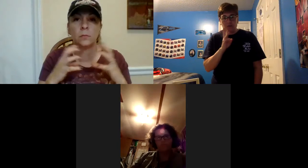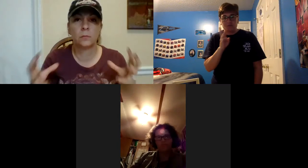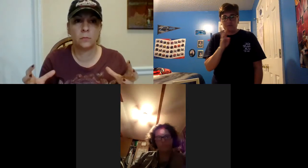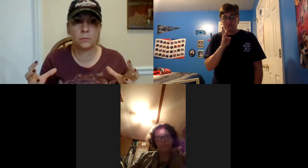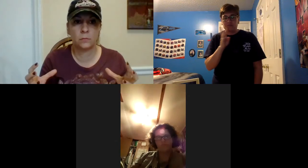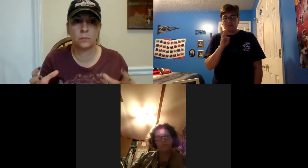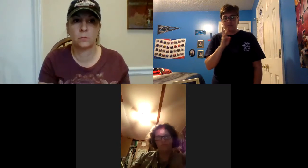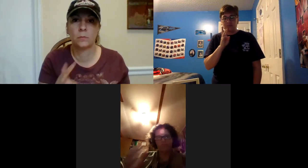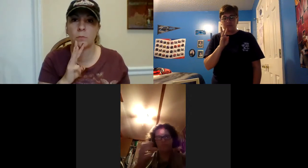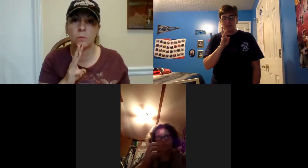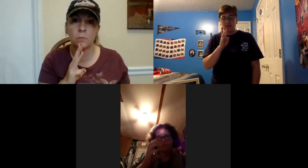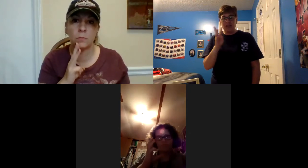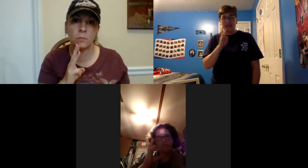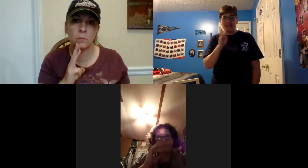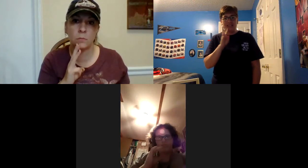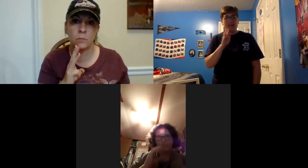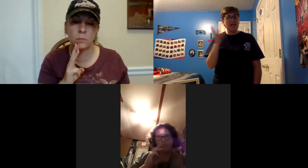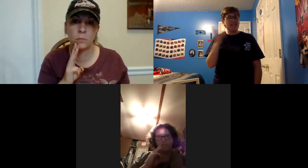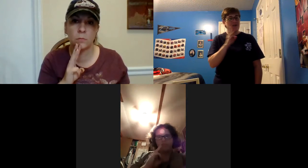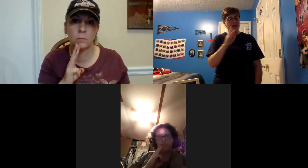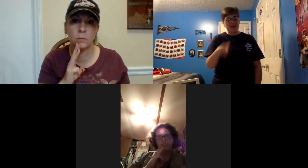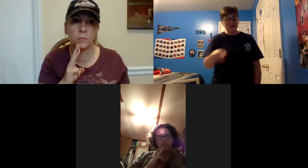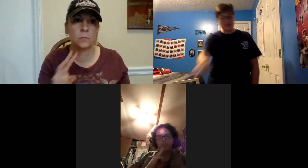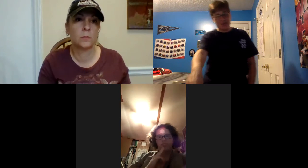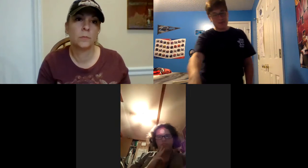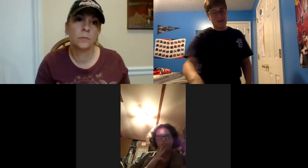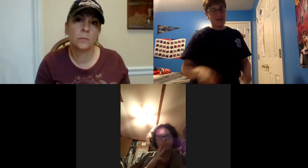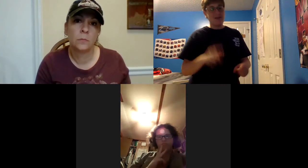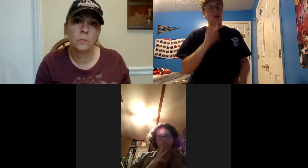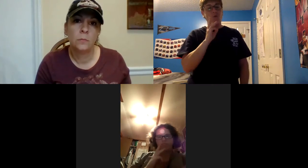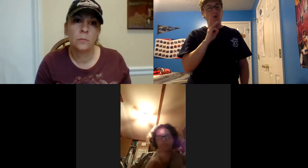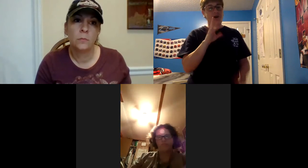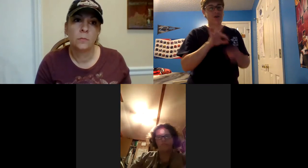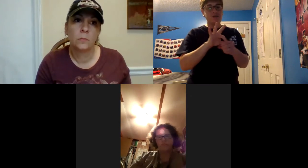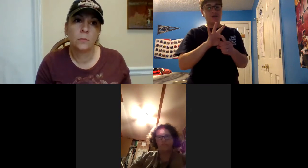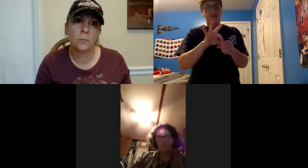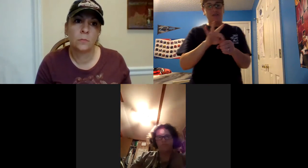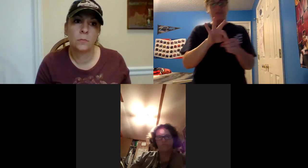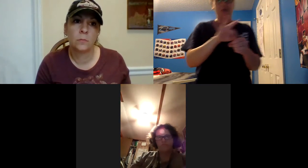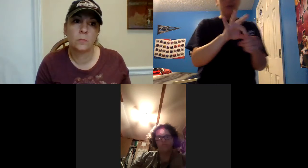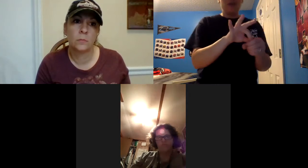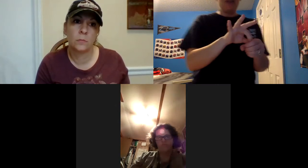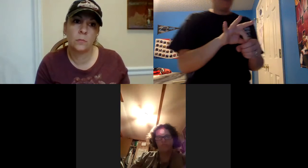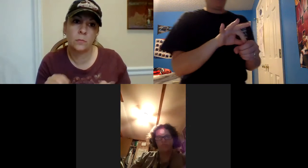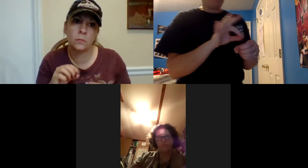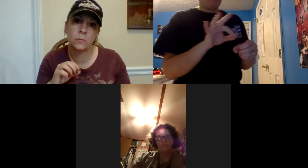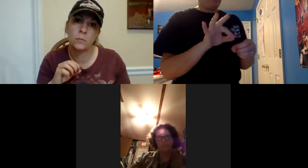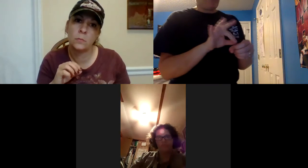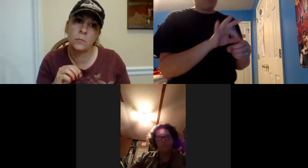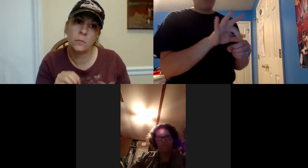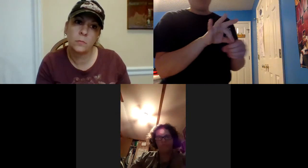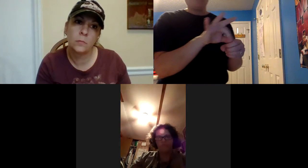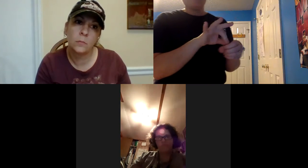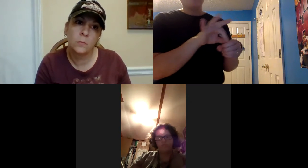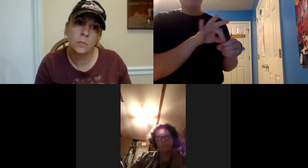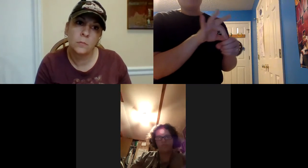water. So, and like I said, I do have on mine water, soda. No, that's not the sign for